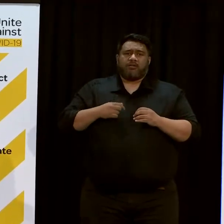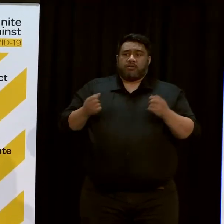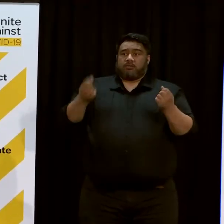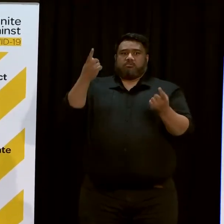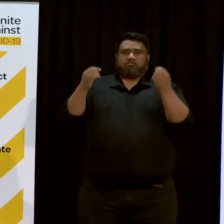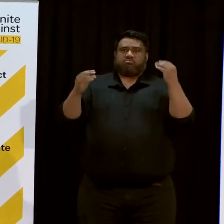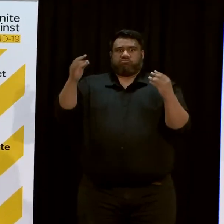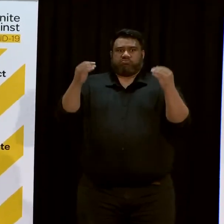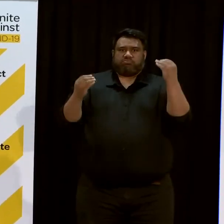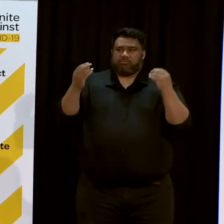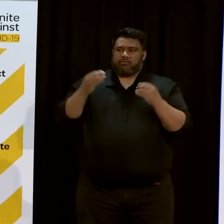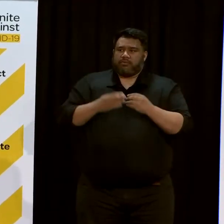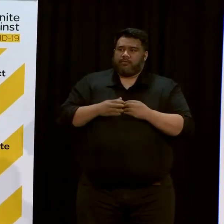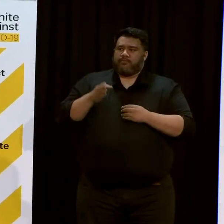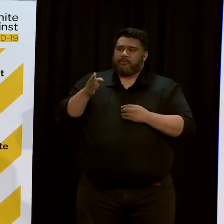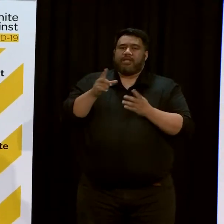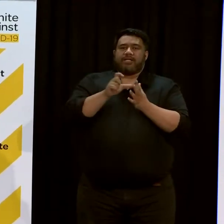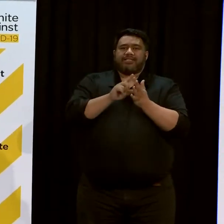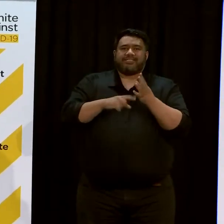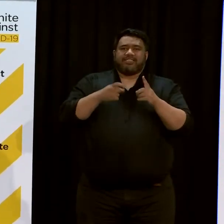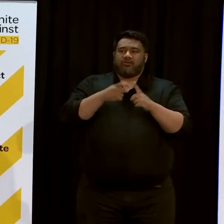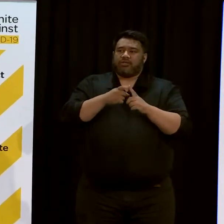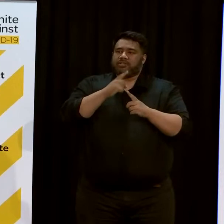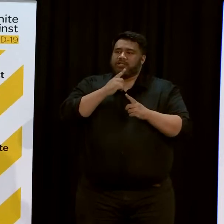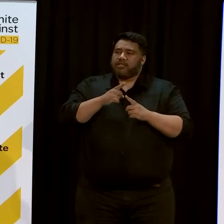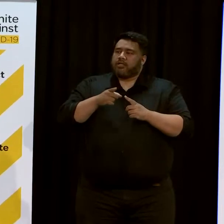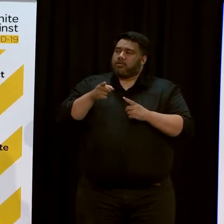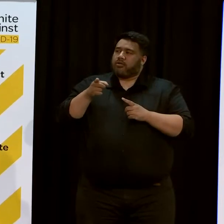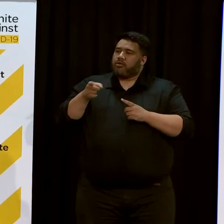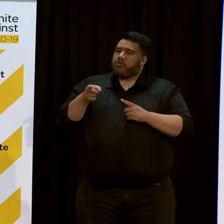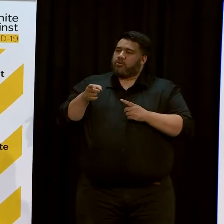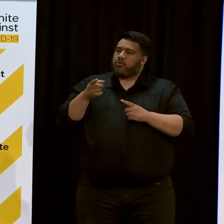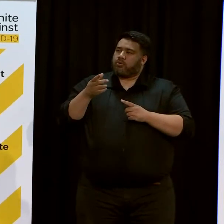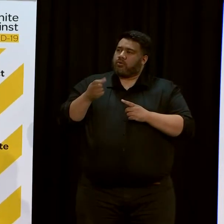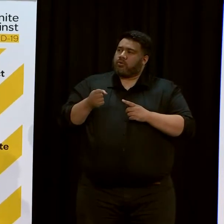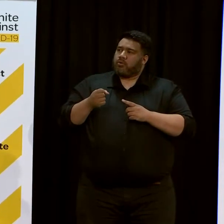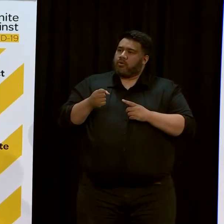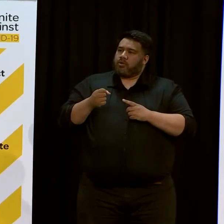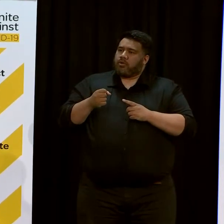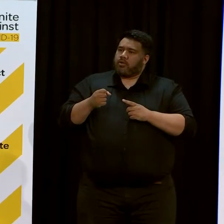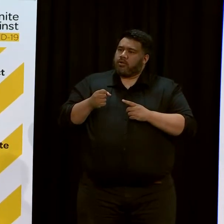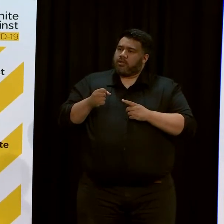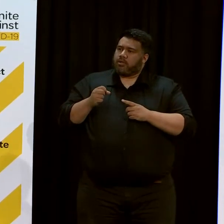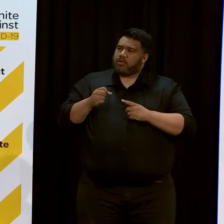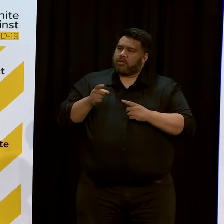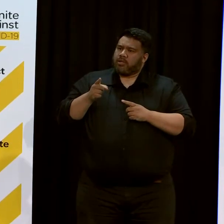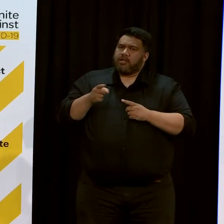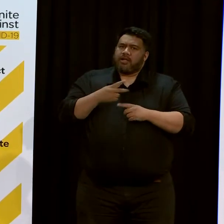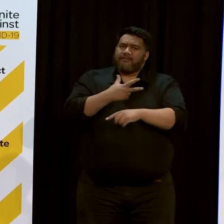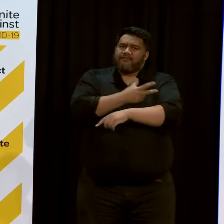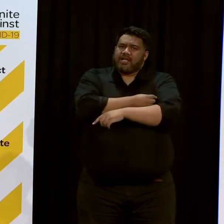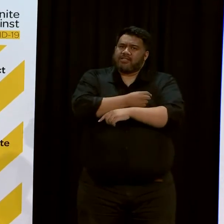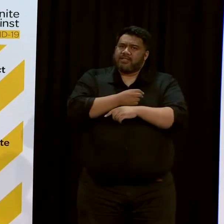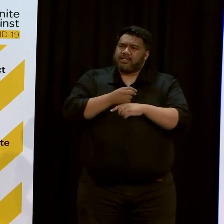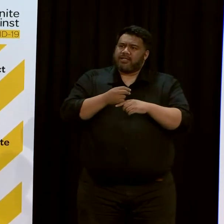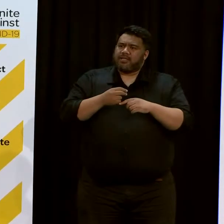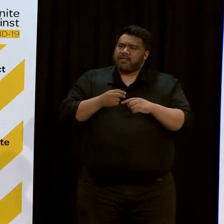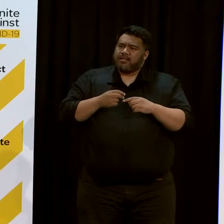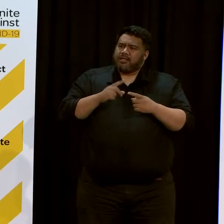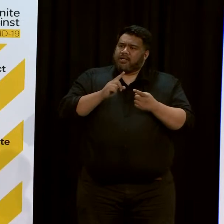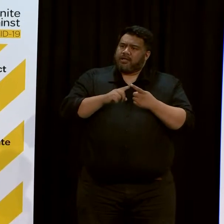caveats on the reconnecting plan. We have the same vaccine caveats for those 2 groups for Friday's plan. What do you mean by vaccine caveats, sorry? To be